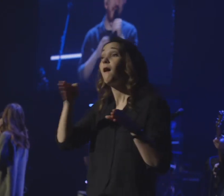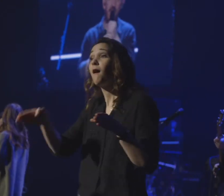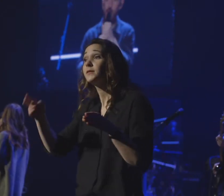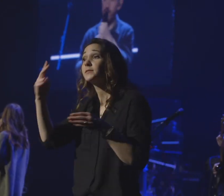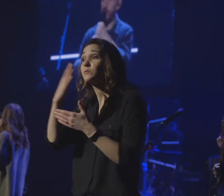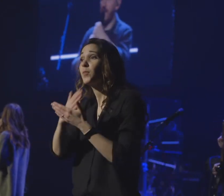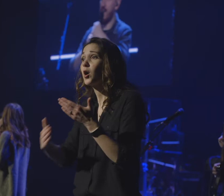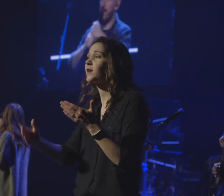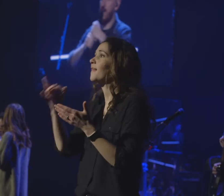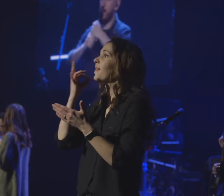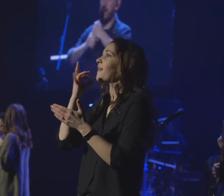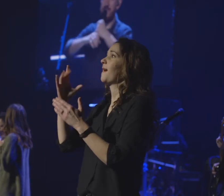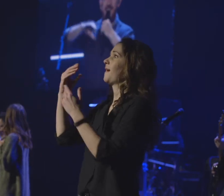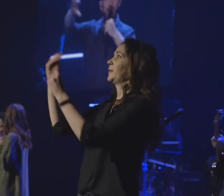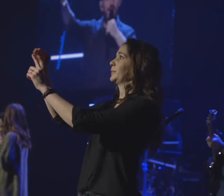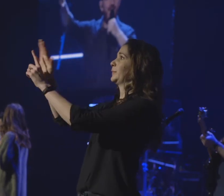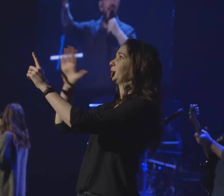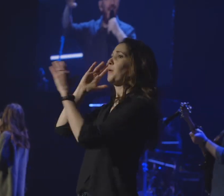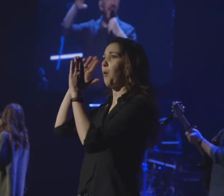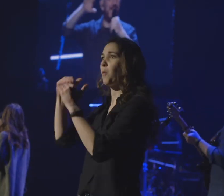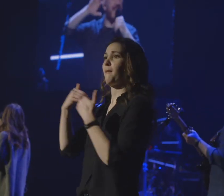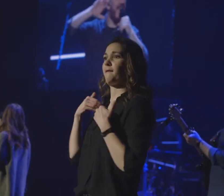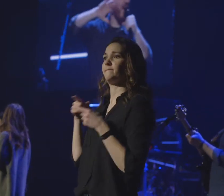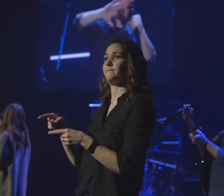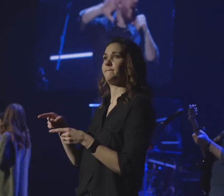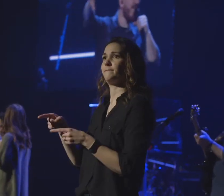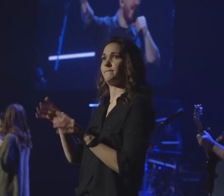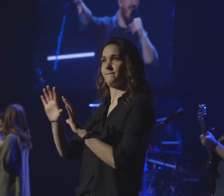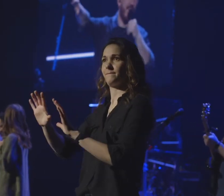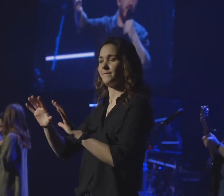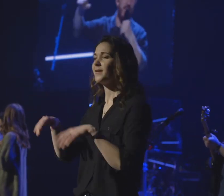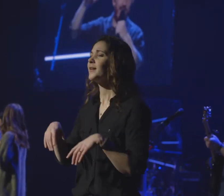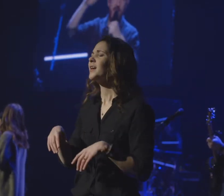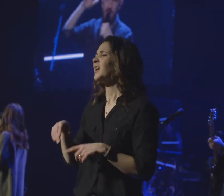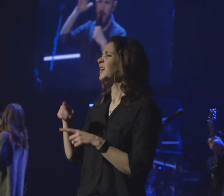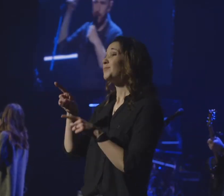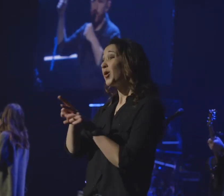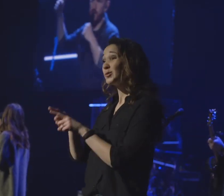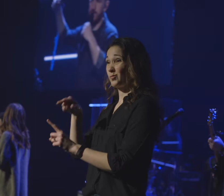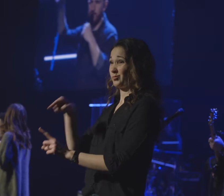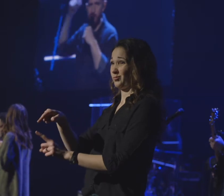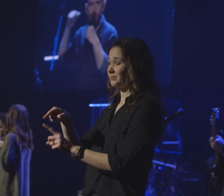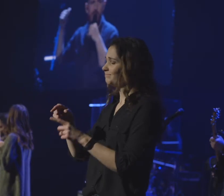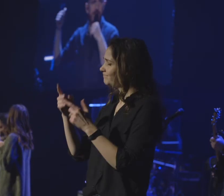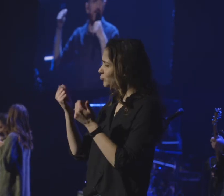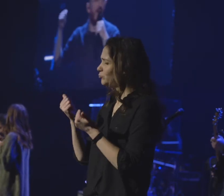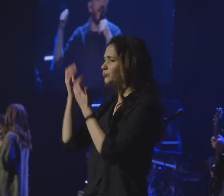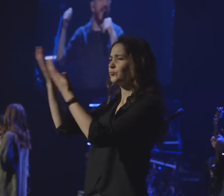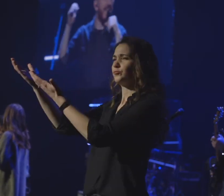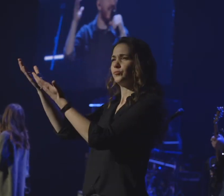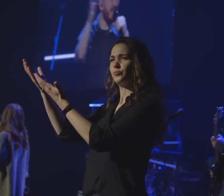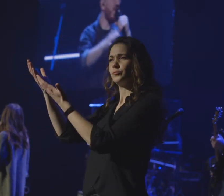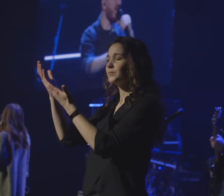easy. We all know that. But the second part is laying all of that difficulty at the cross before Jesus,